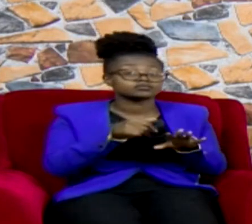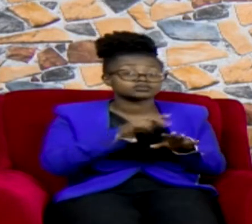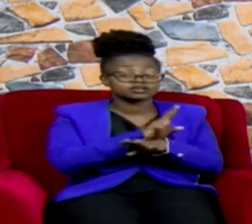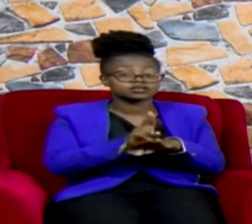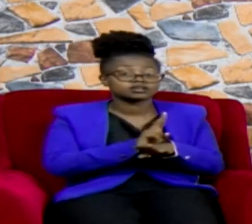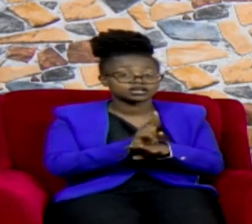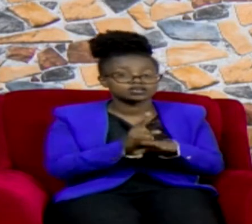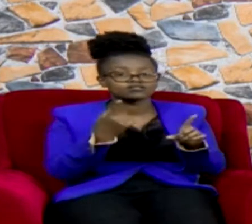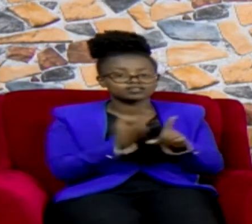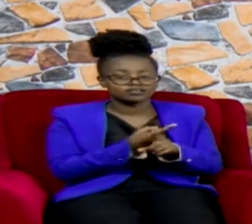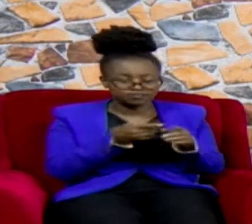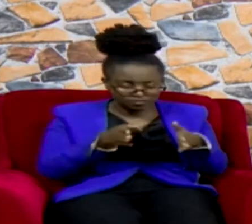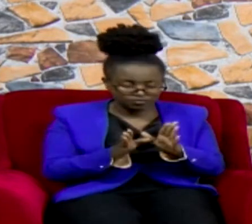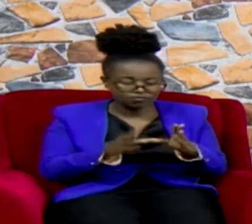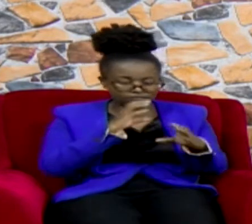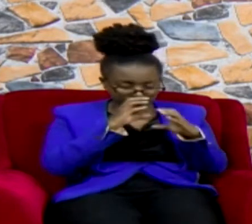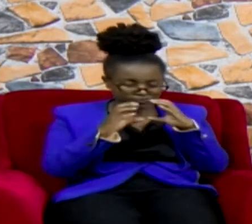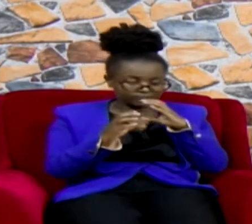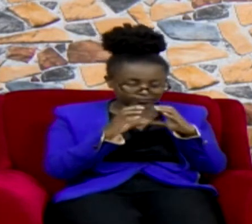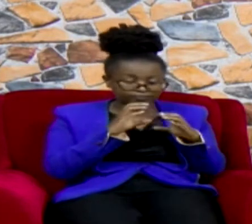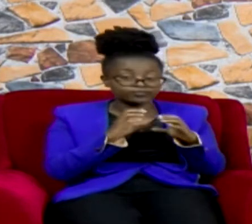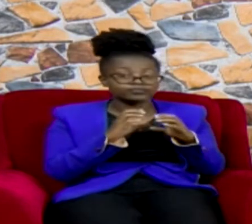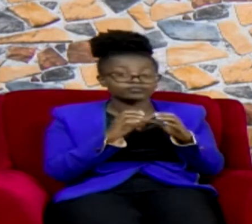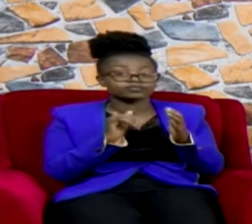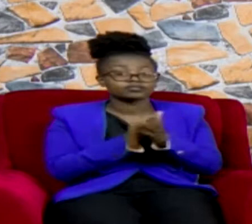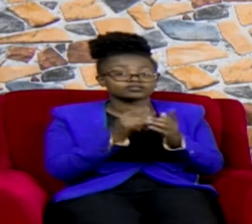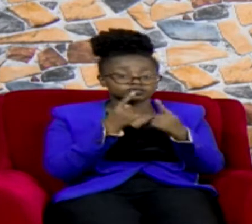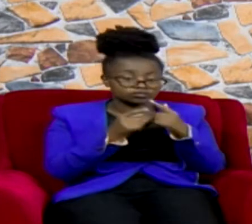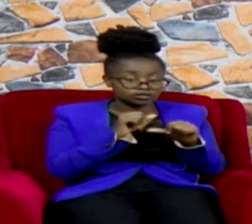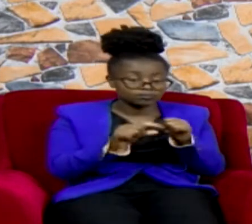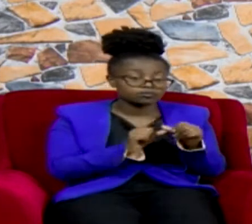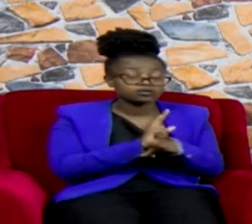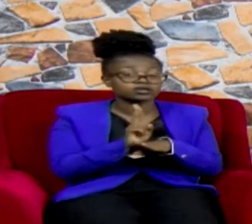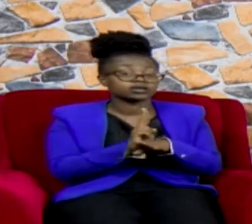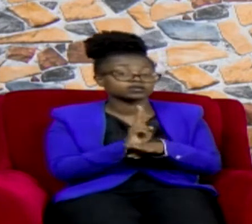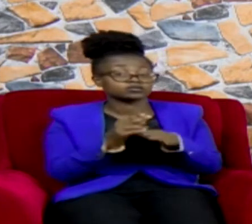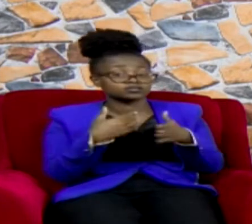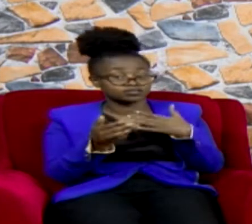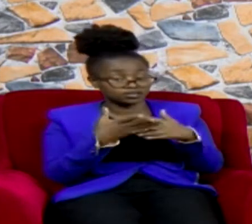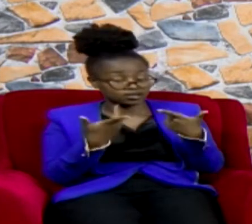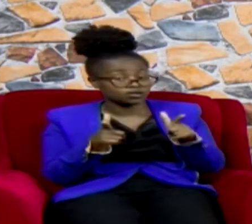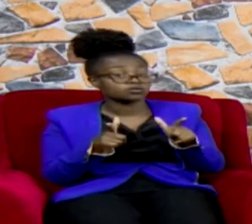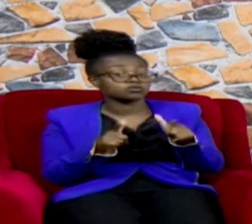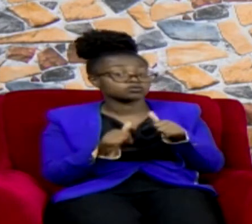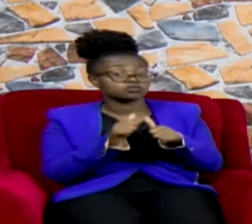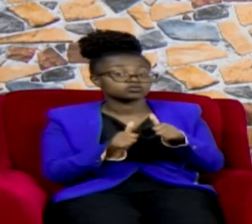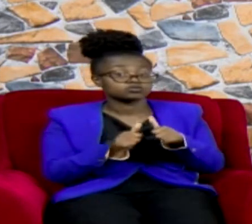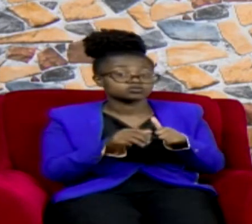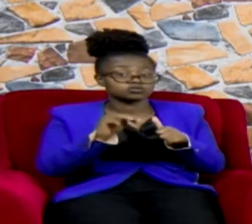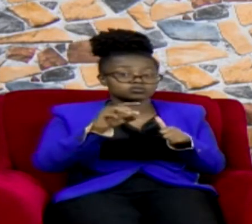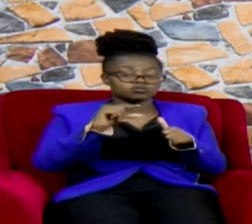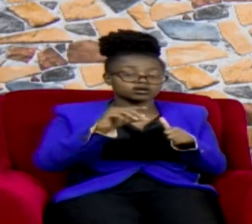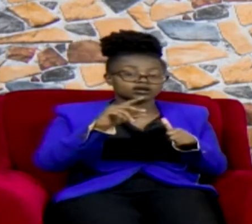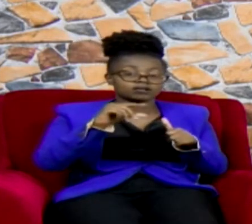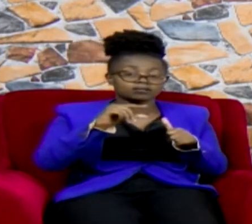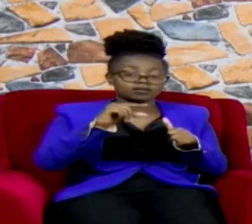use alternative way of communication. Yes. Oh, that was what we were talking about. We can still use that sign language, which we call the